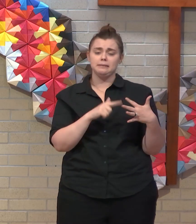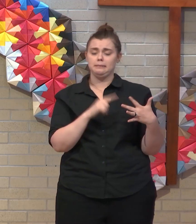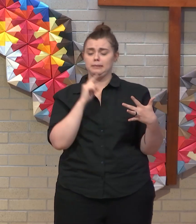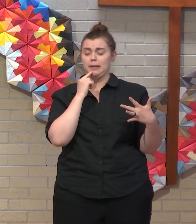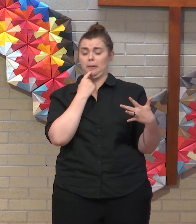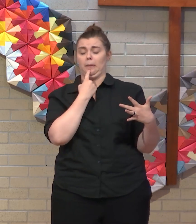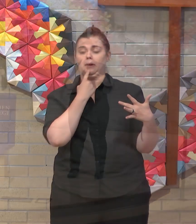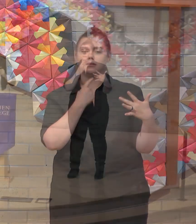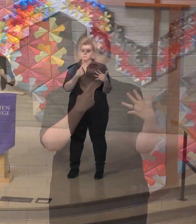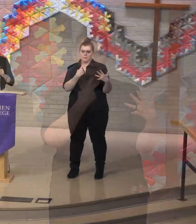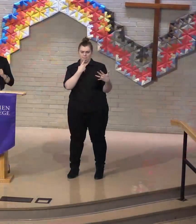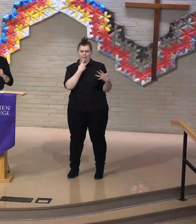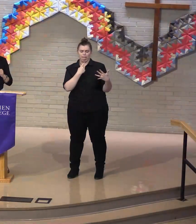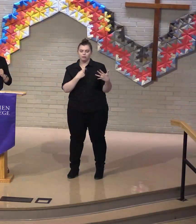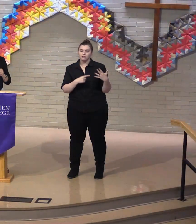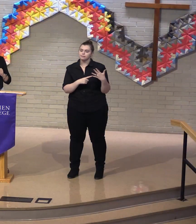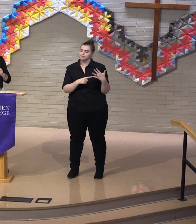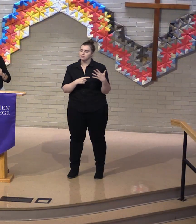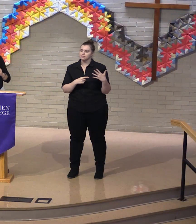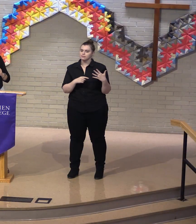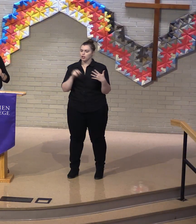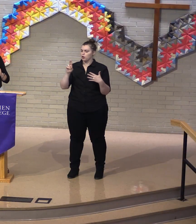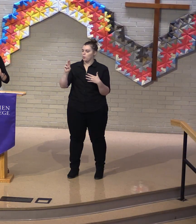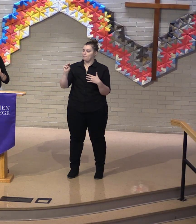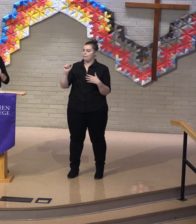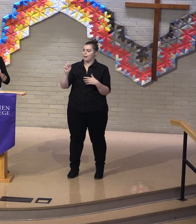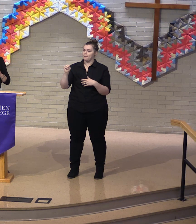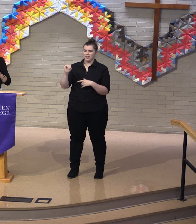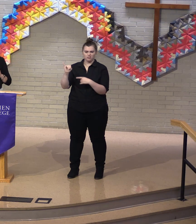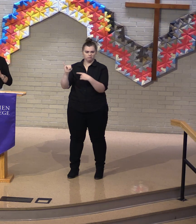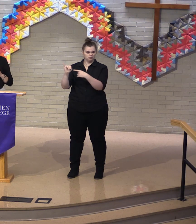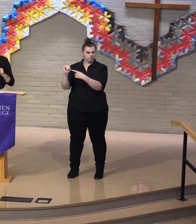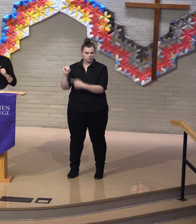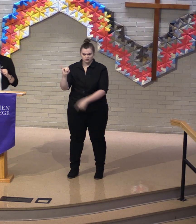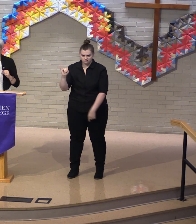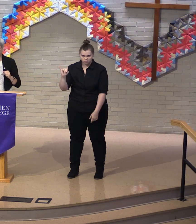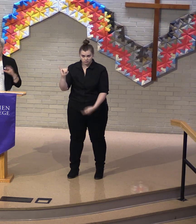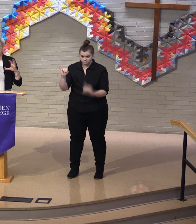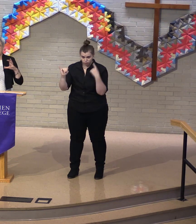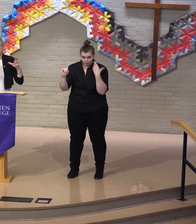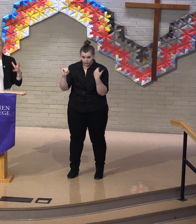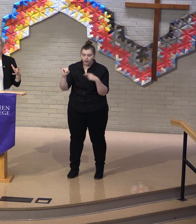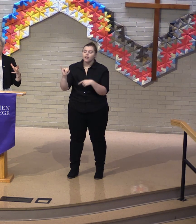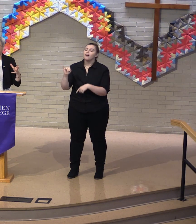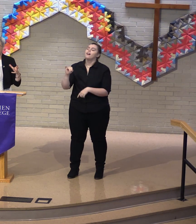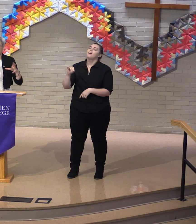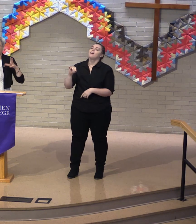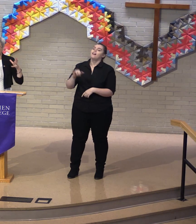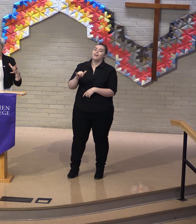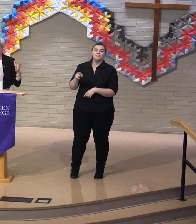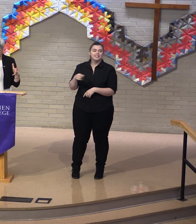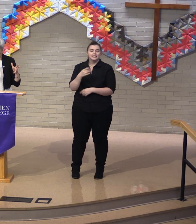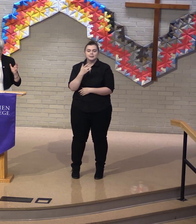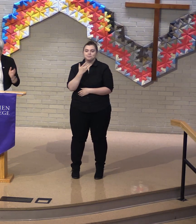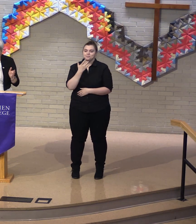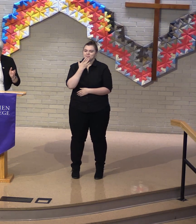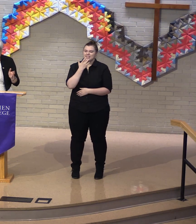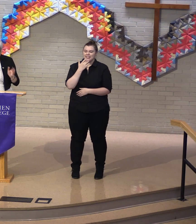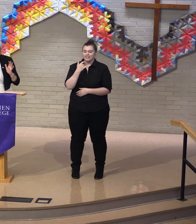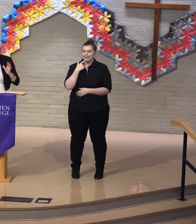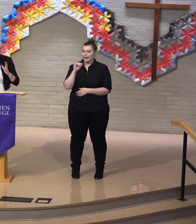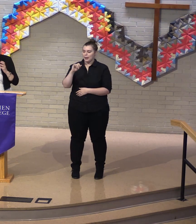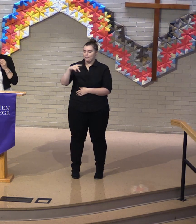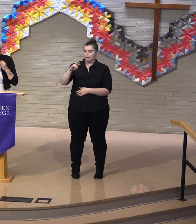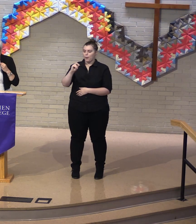sour, bitter, and umami. Umami, if you've never heard of it, is the savory, proteiny